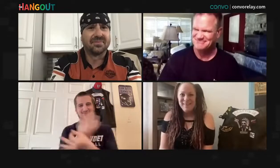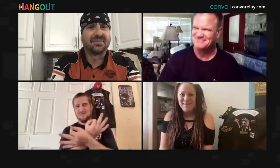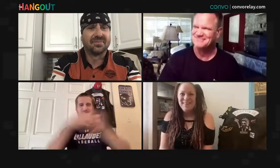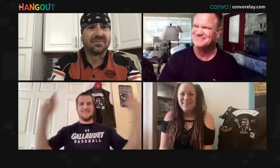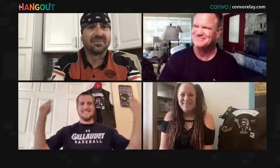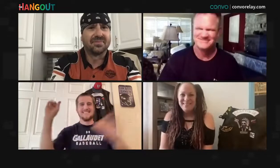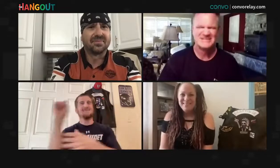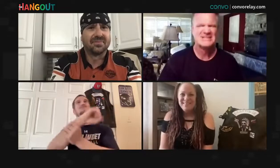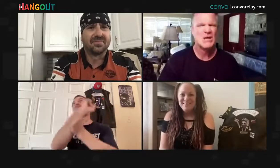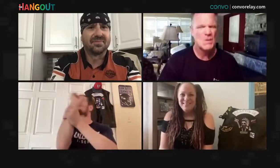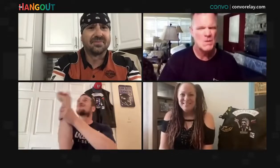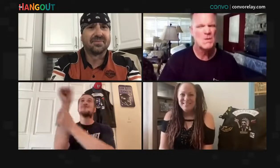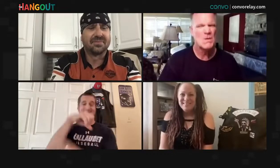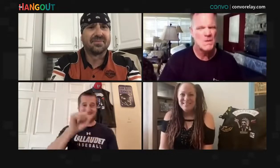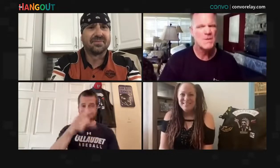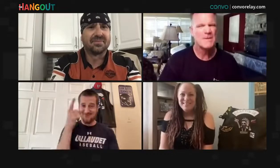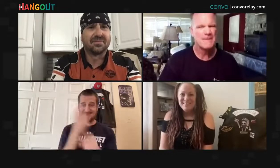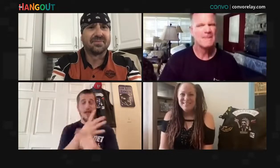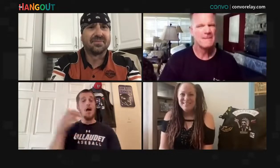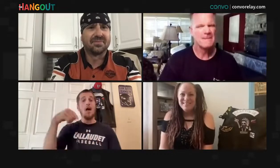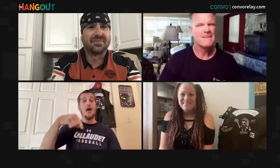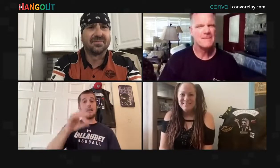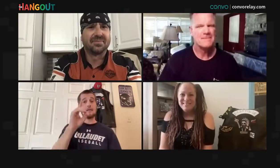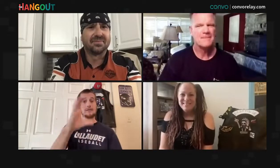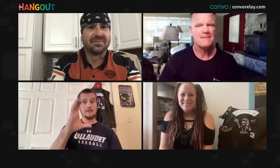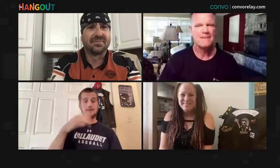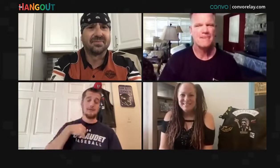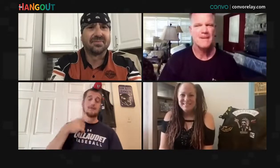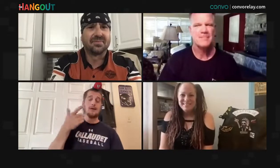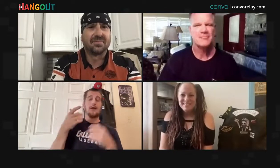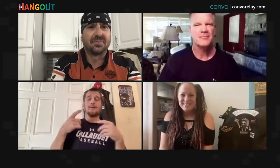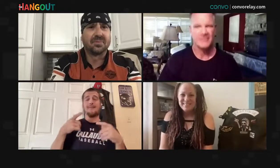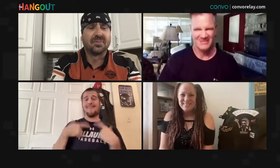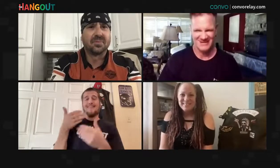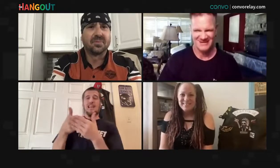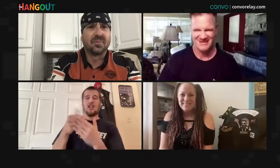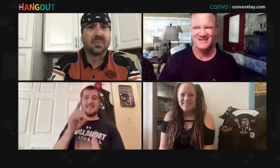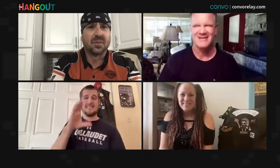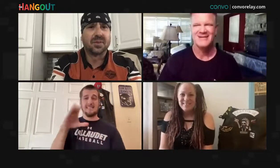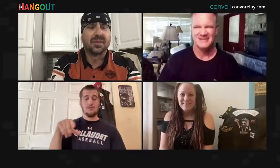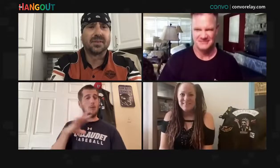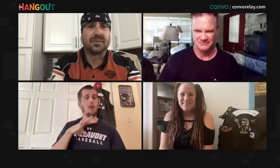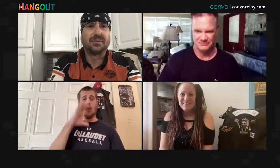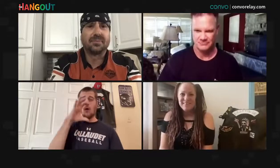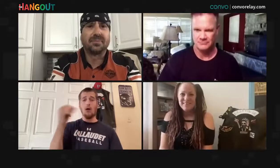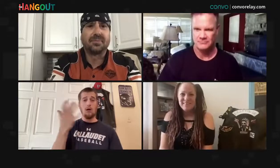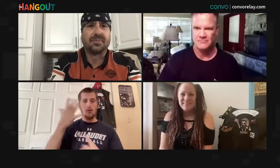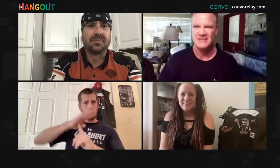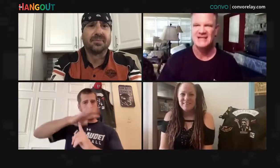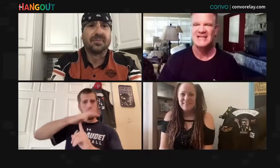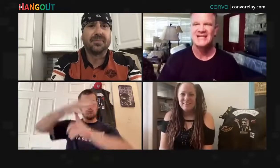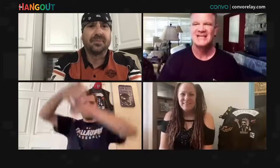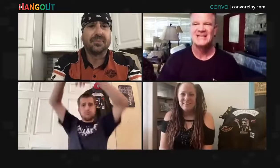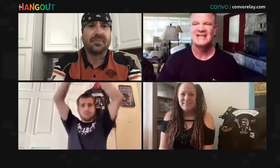you're on a bike, you're just completely free. You're not in a cage. You got the sky and the earth below you, and you're in